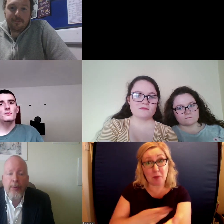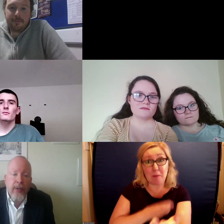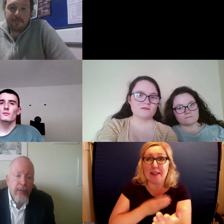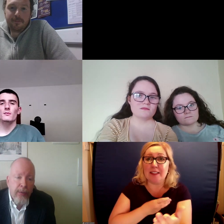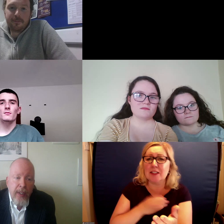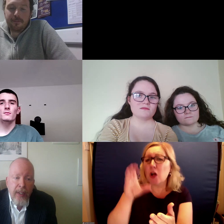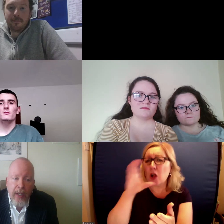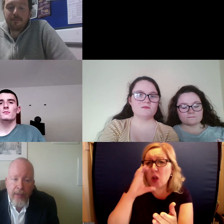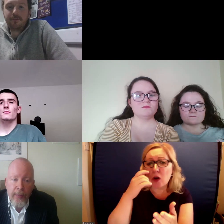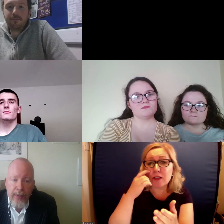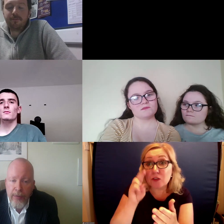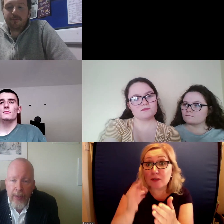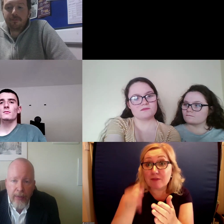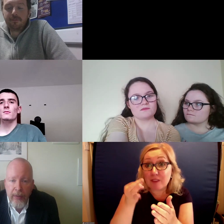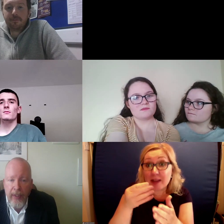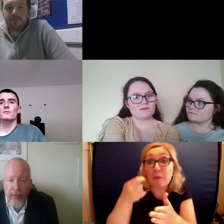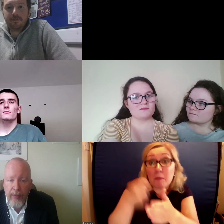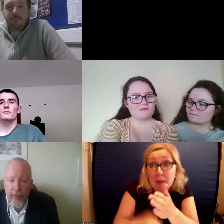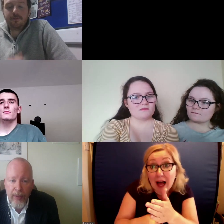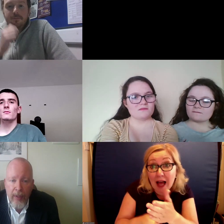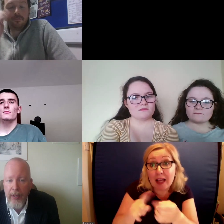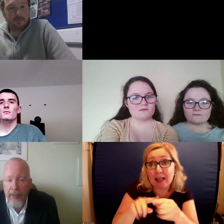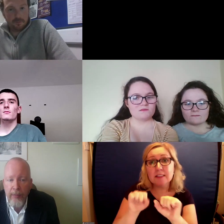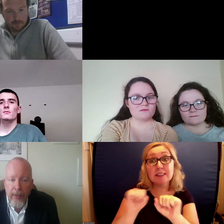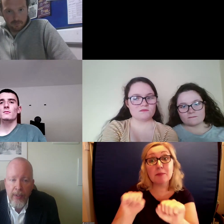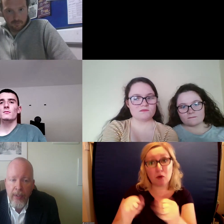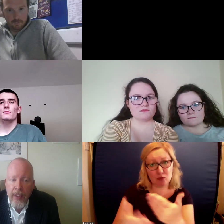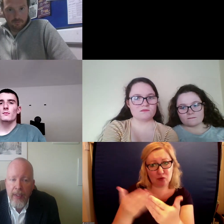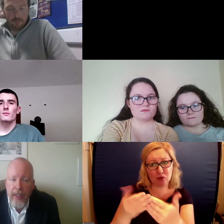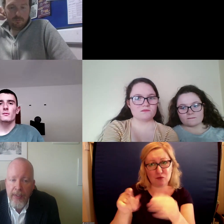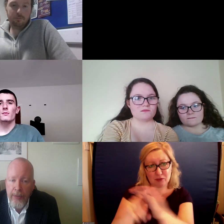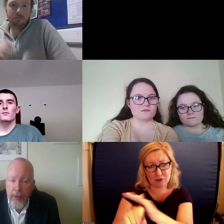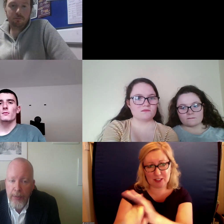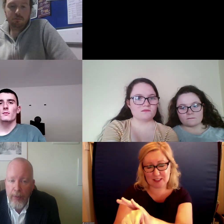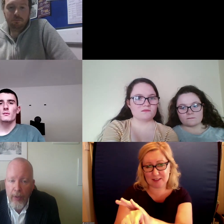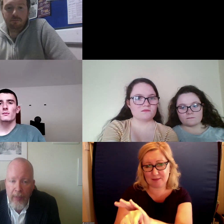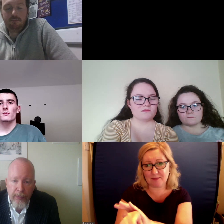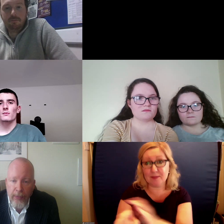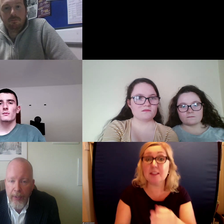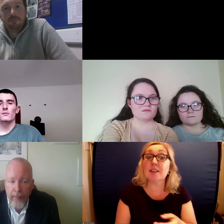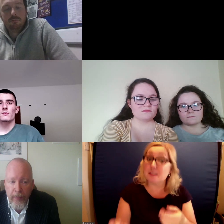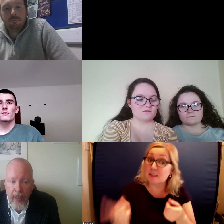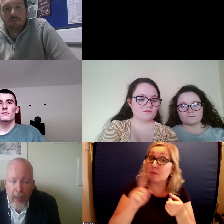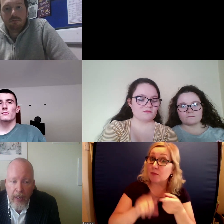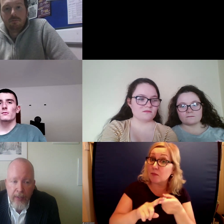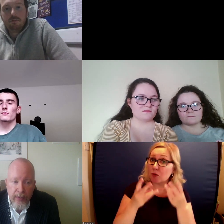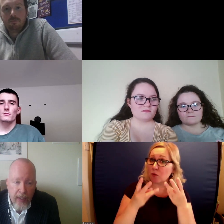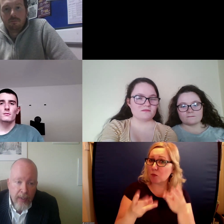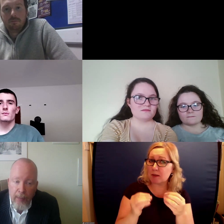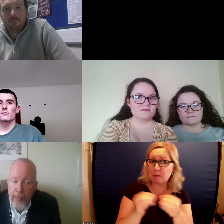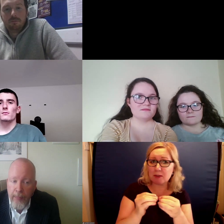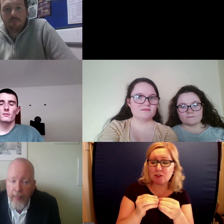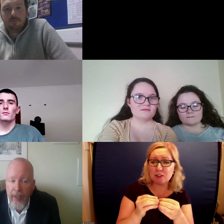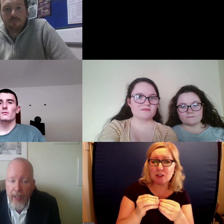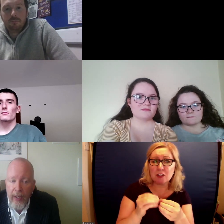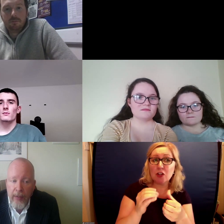of people we want to include that have been instrumental and incredibly active within the Sound Surfers program and Foróige is Dan